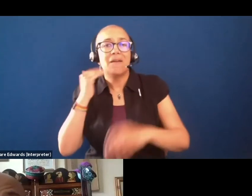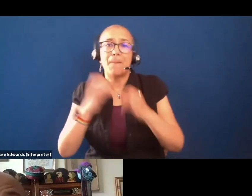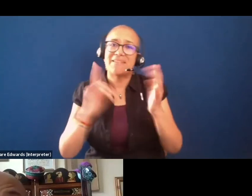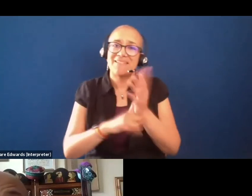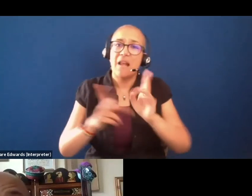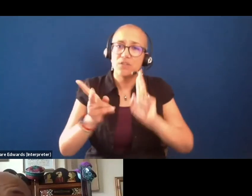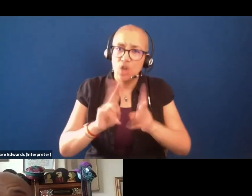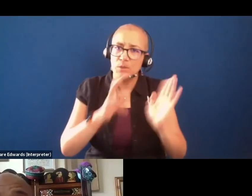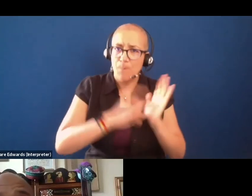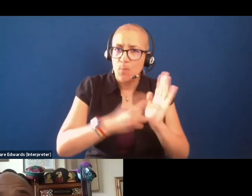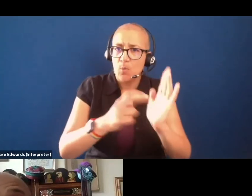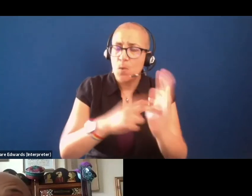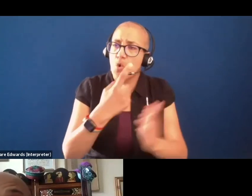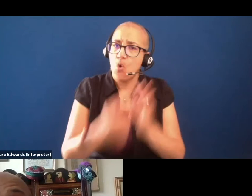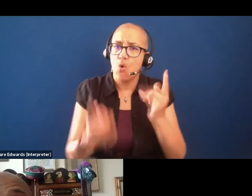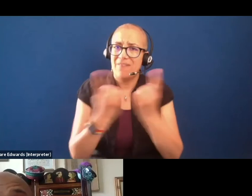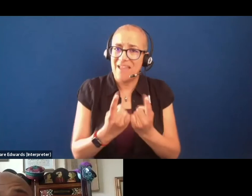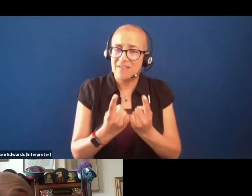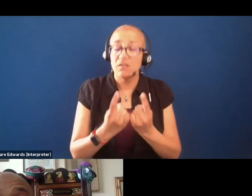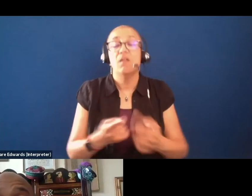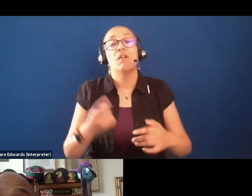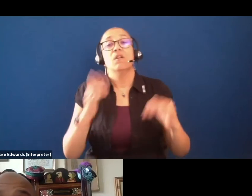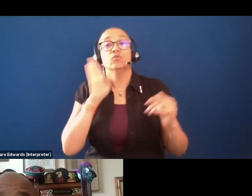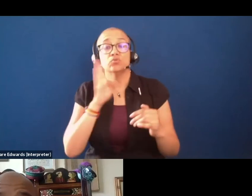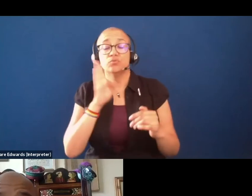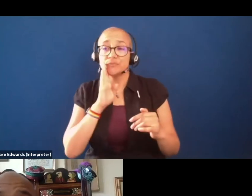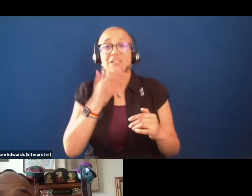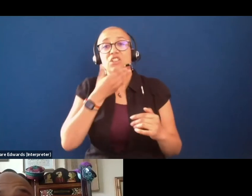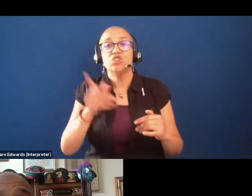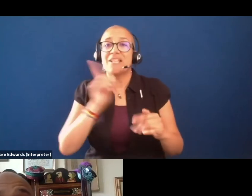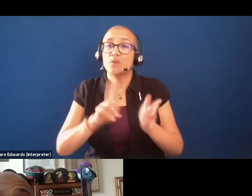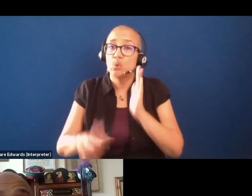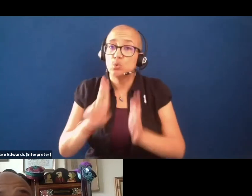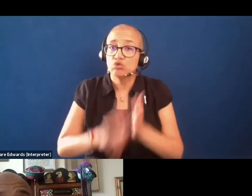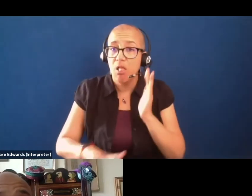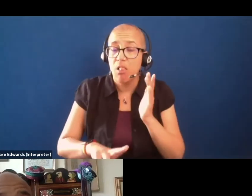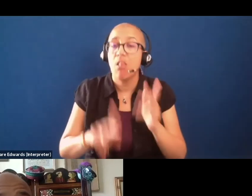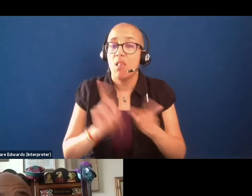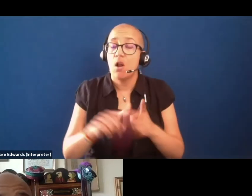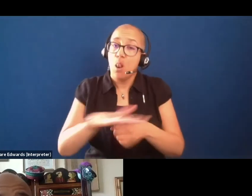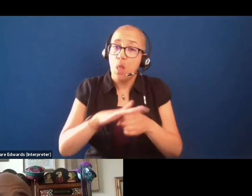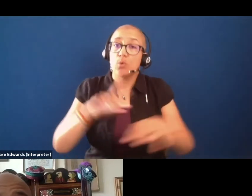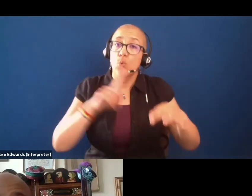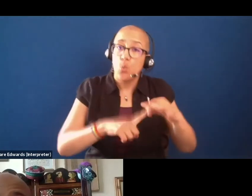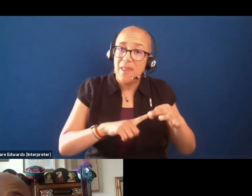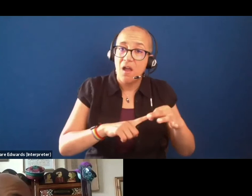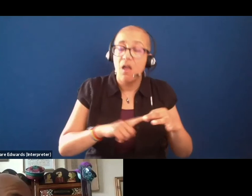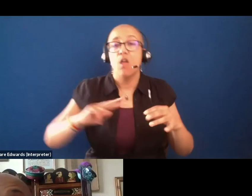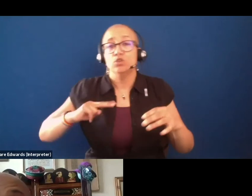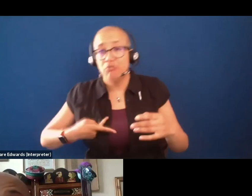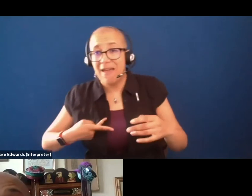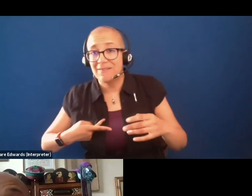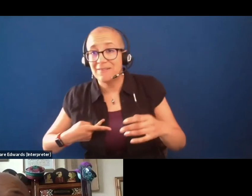gender neutral, that there are cheap and free tickets available for community members, that local queer, trans, intersex people of